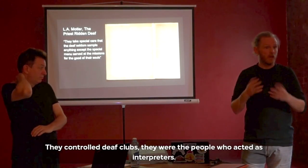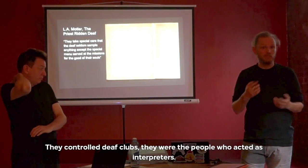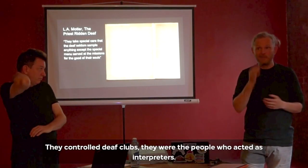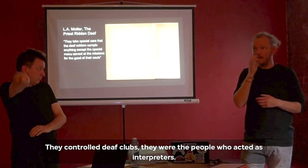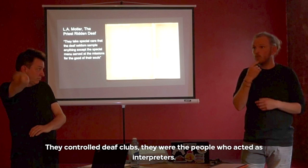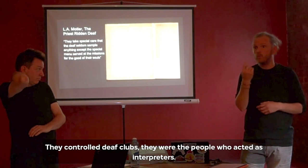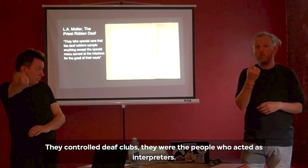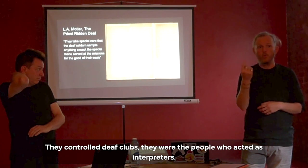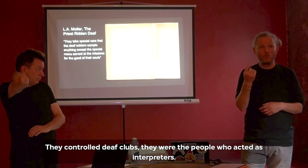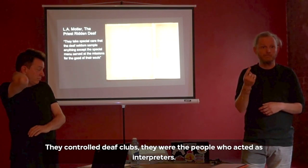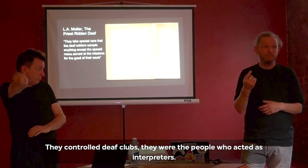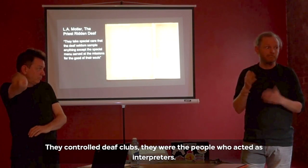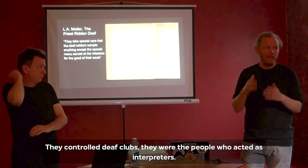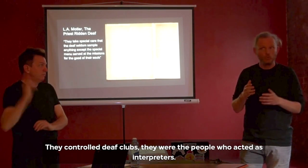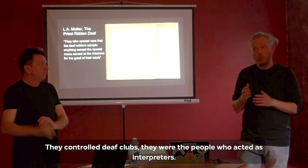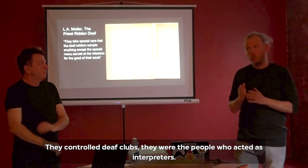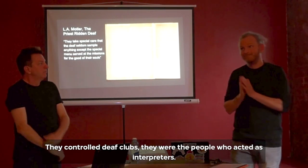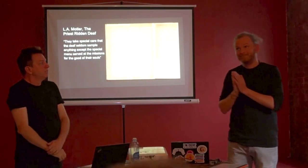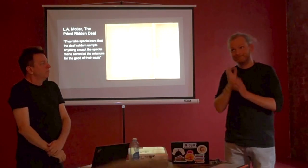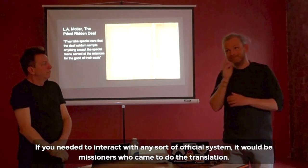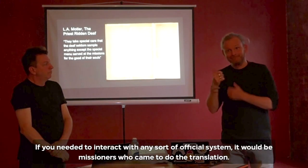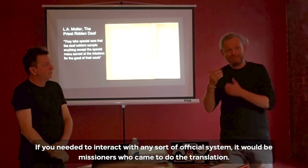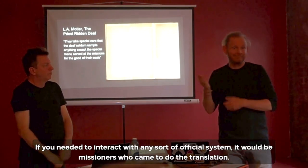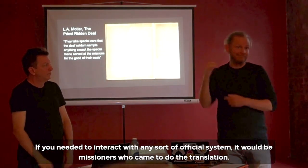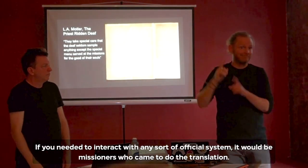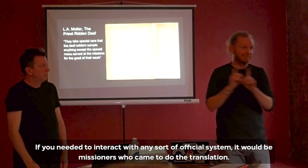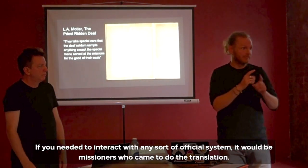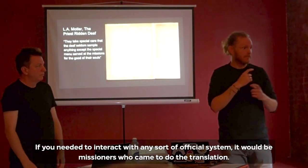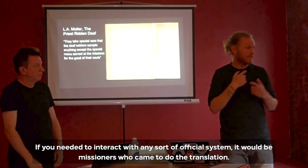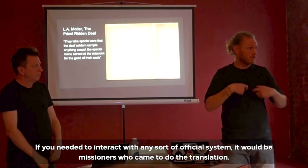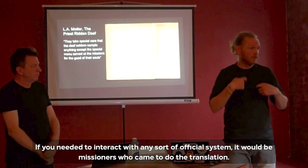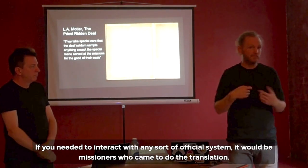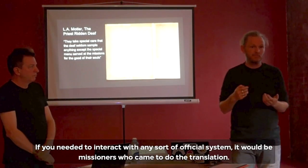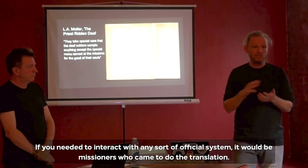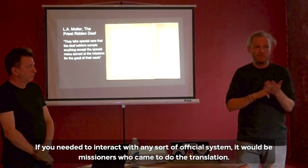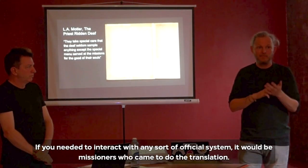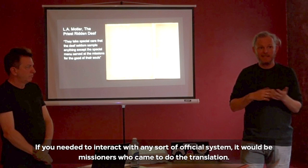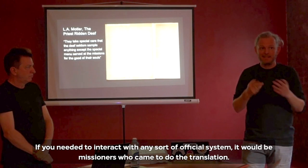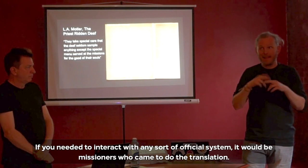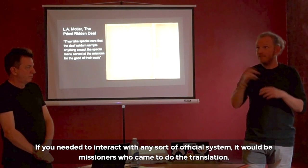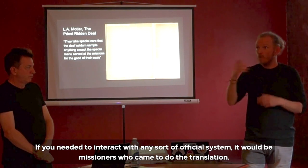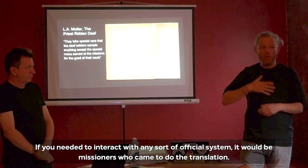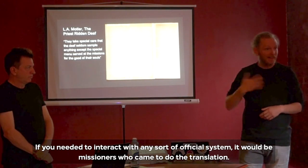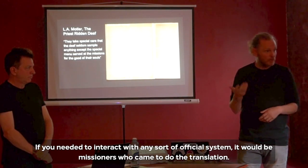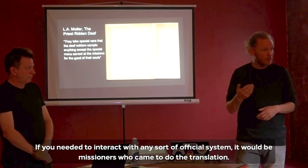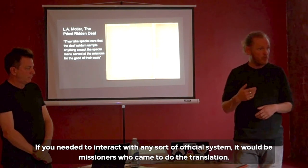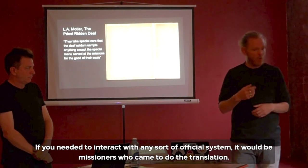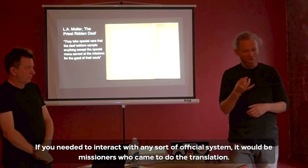were the people who acted as interpreters. If you needed to interact with any sort of official